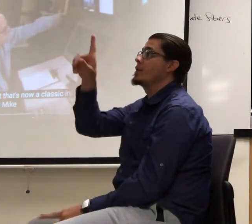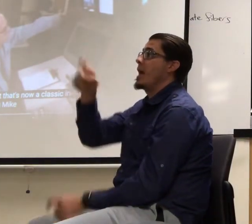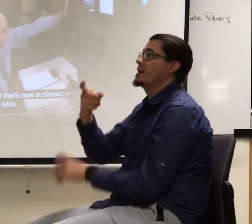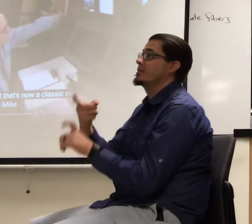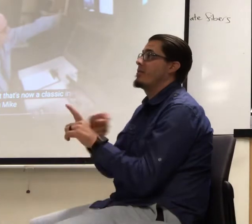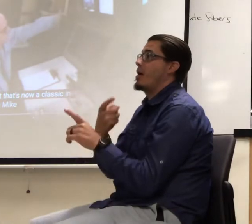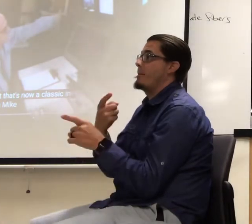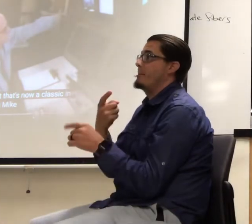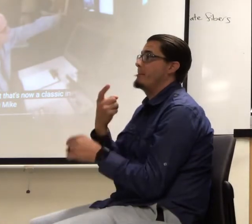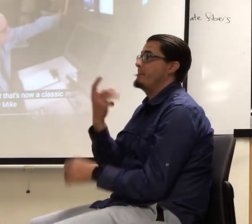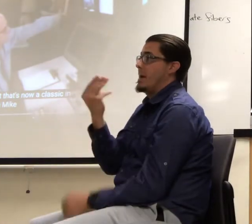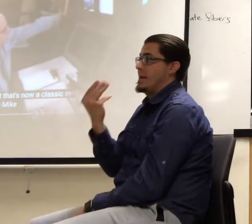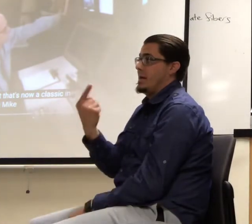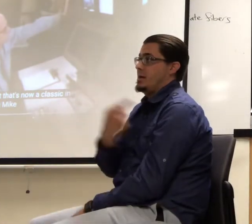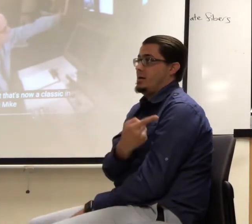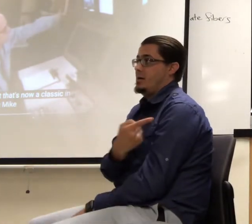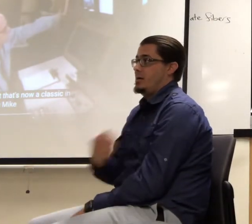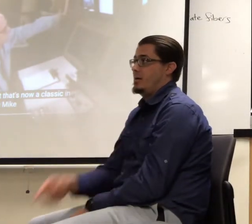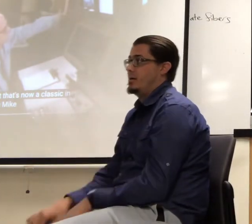Yeah.